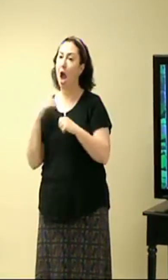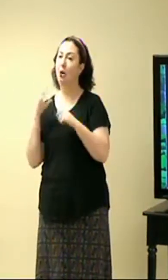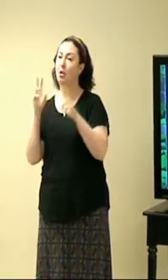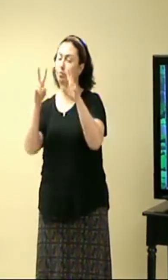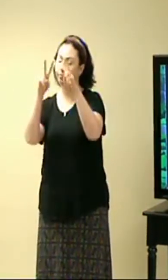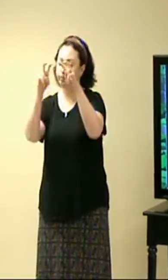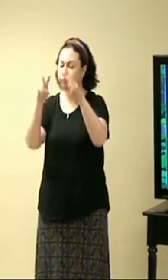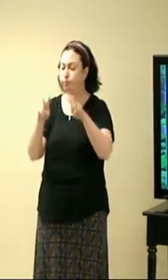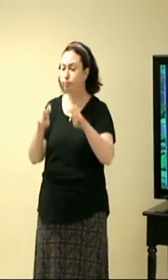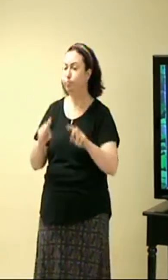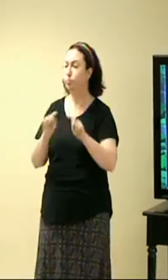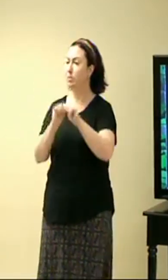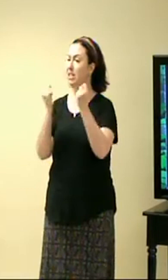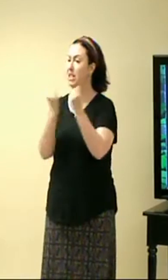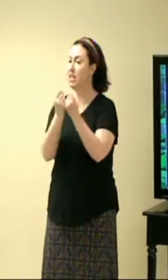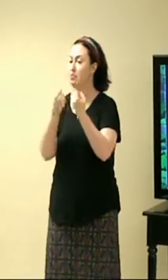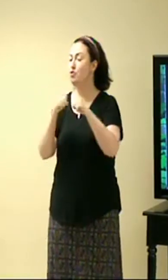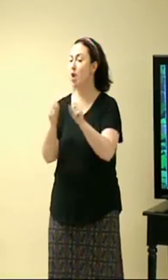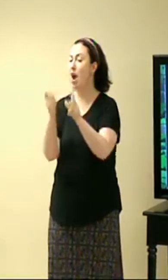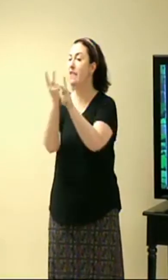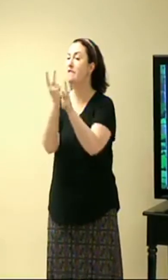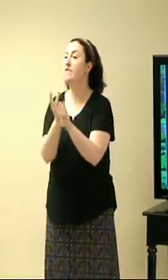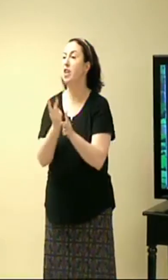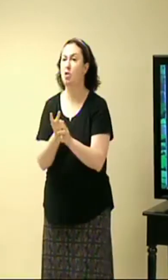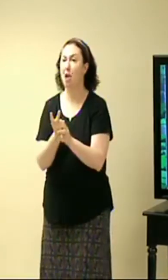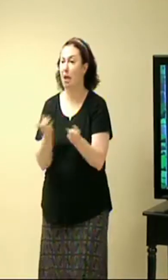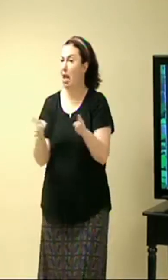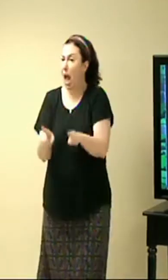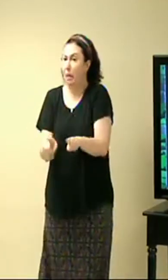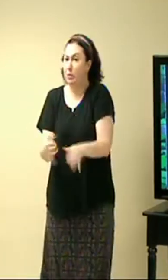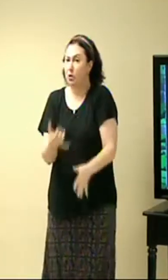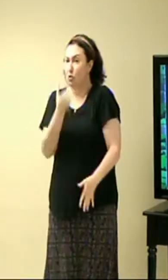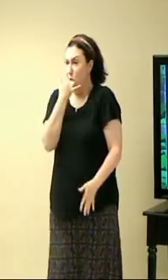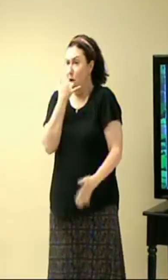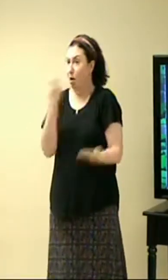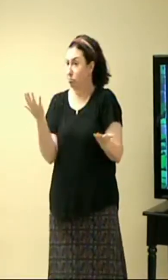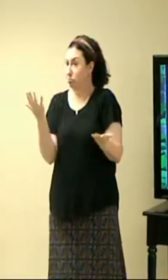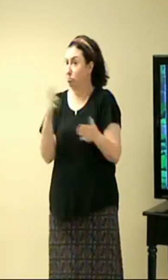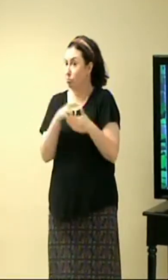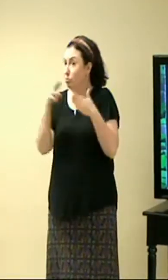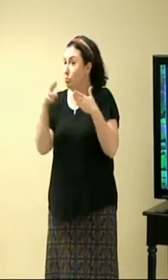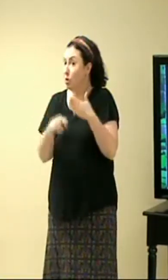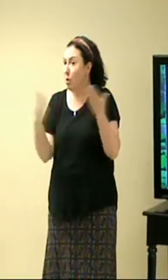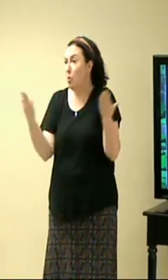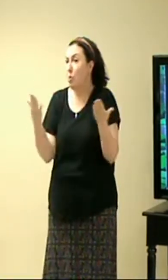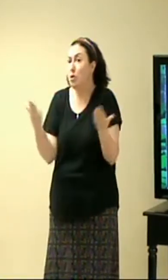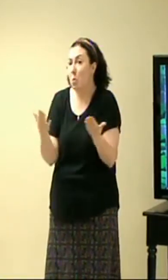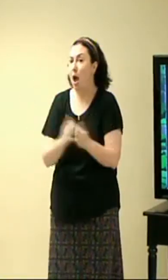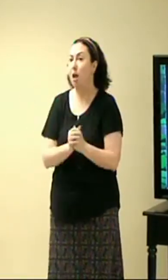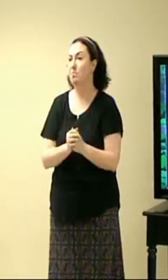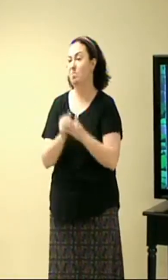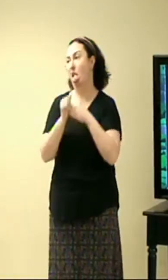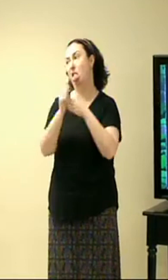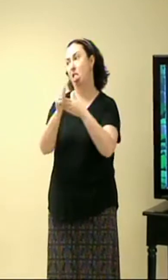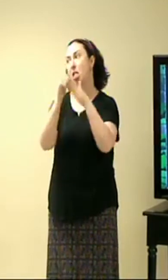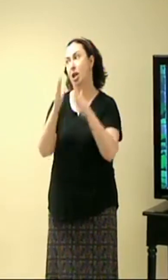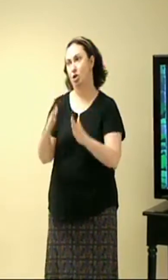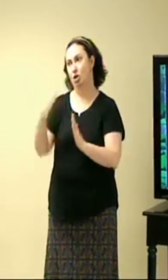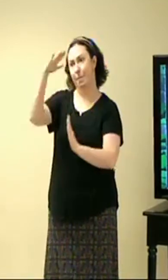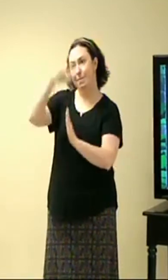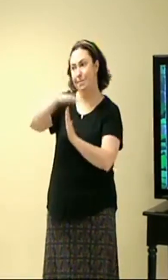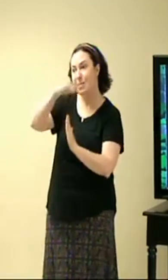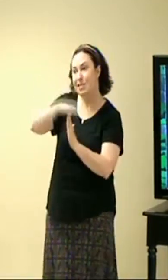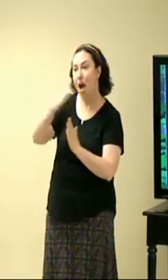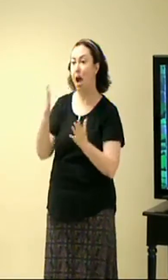what they learned is it was the result of the leadership at the top. The leaders wanted to cut costs. They wanted to move forward. They wanted